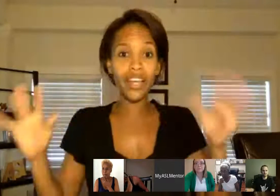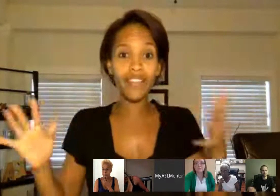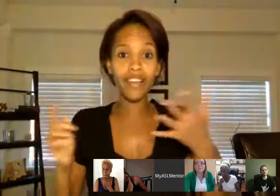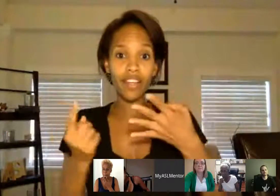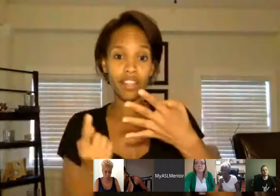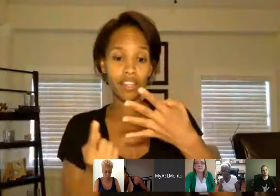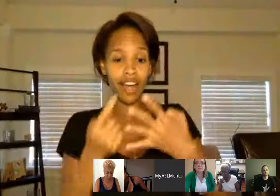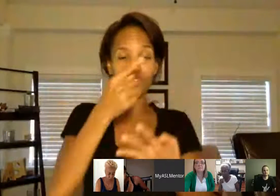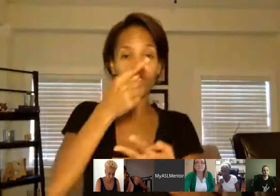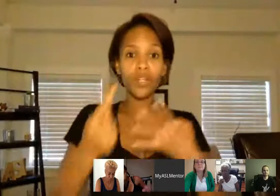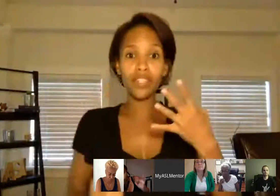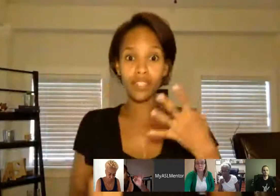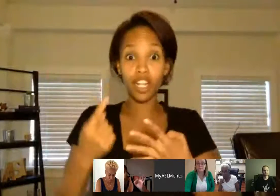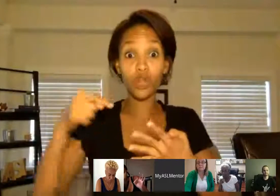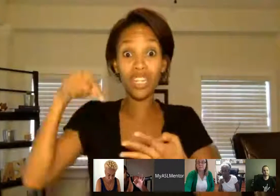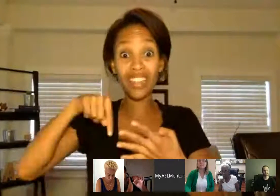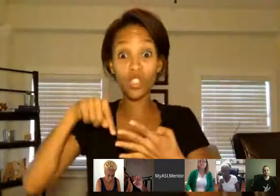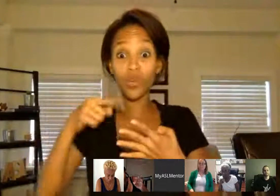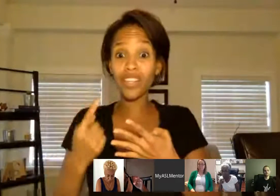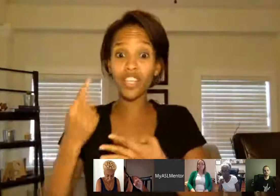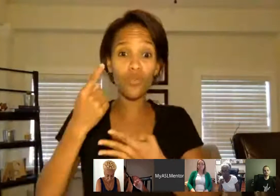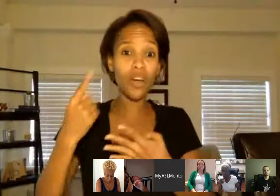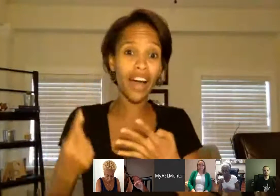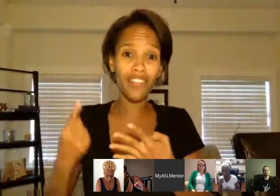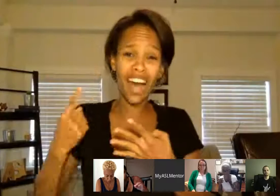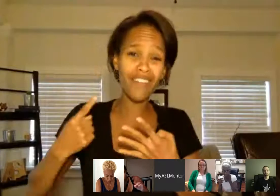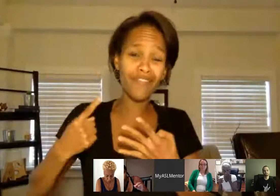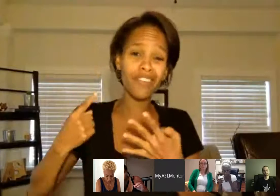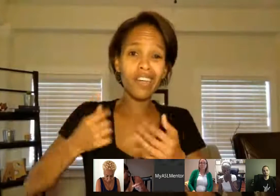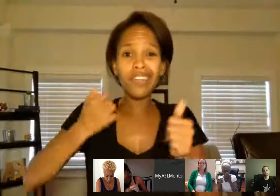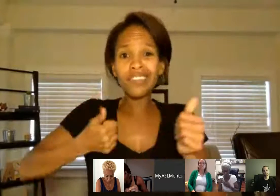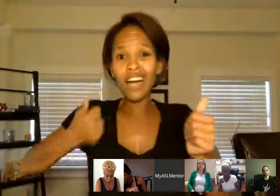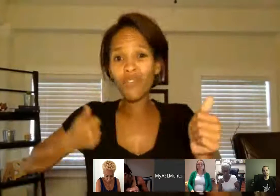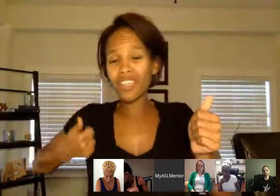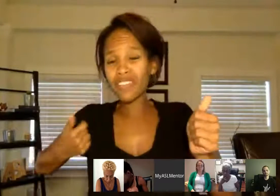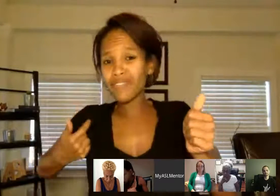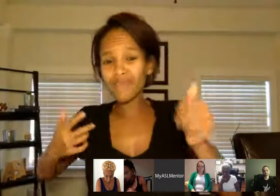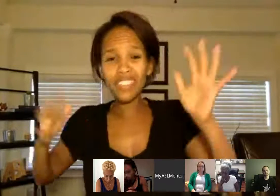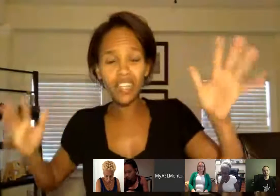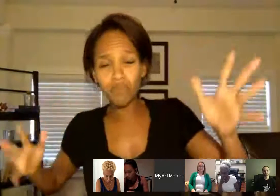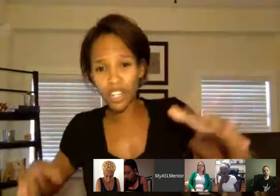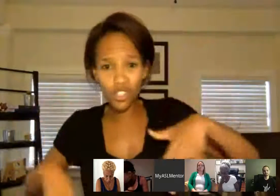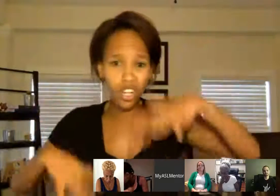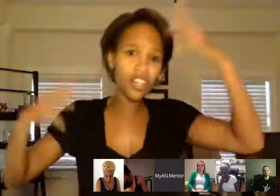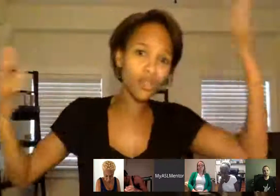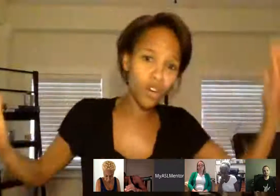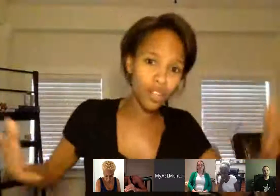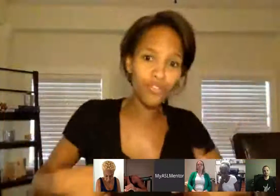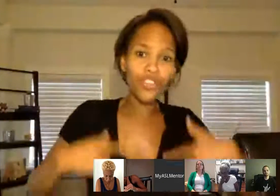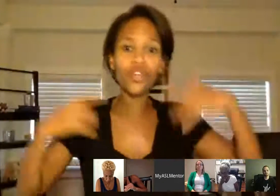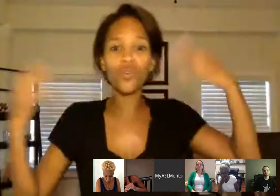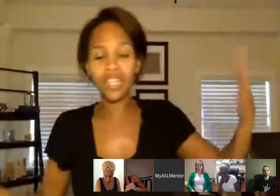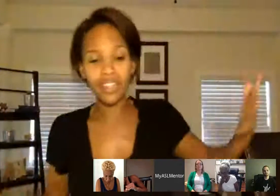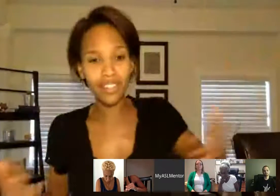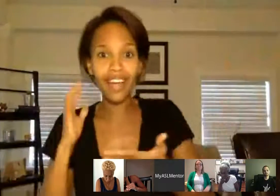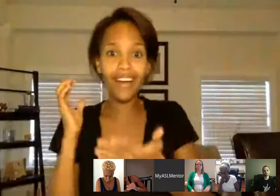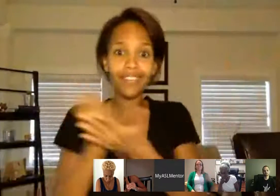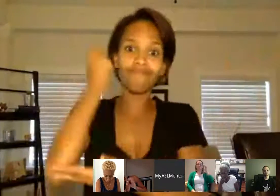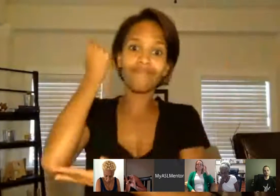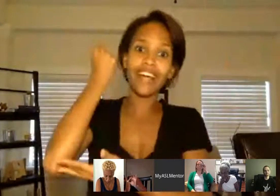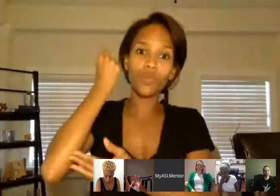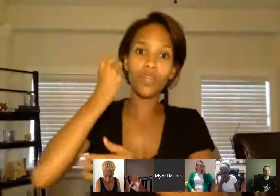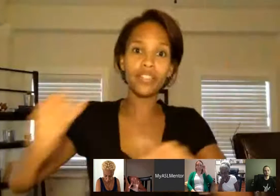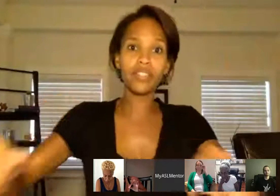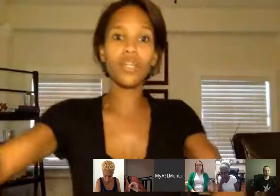so anything that in the last 4 weeks, including this week, that you kind of have not really done much on or want to review or anything like